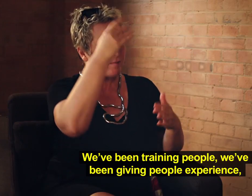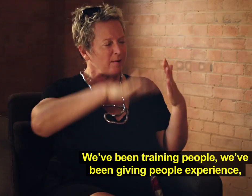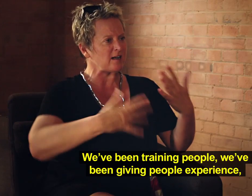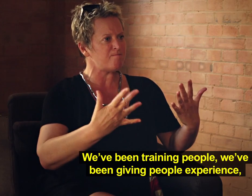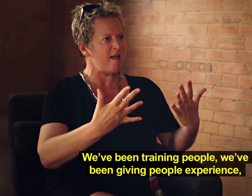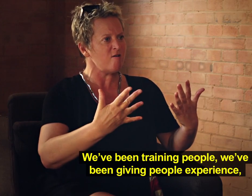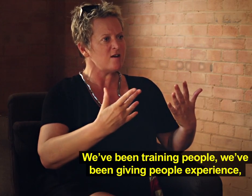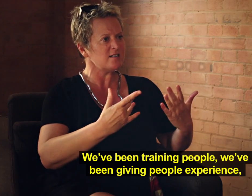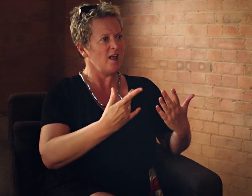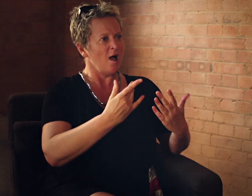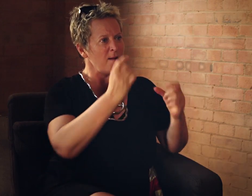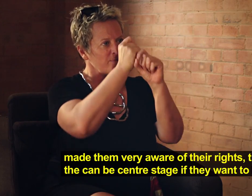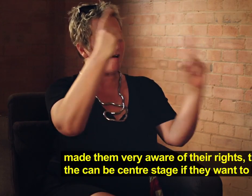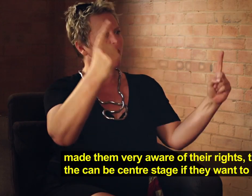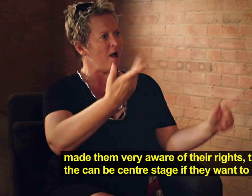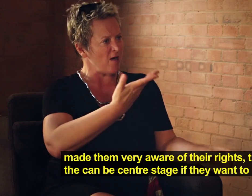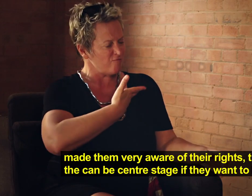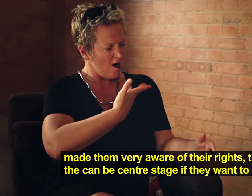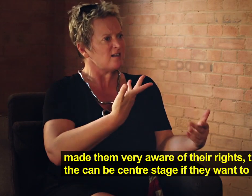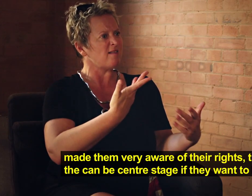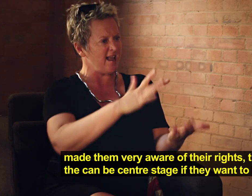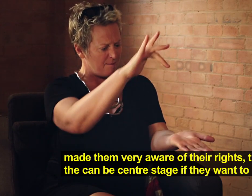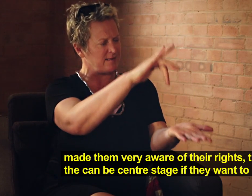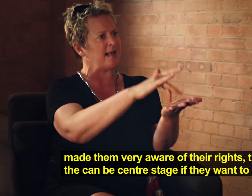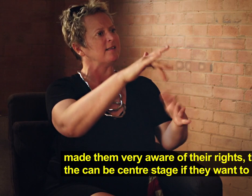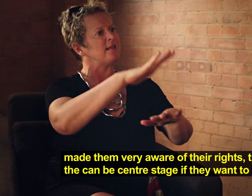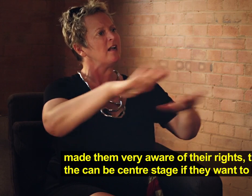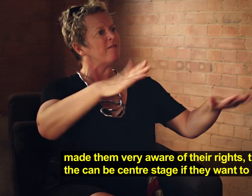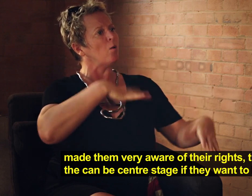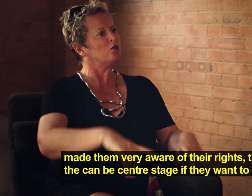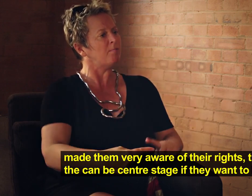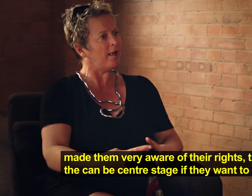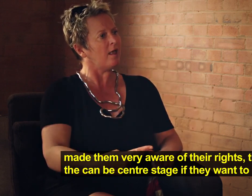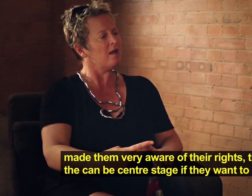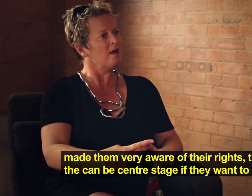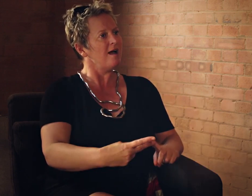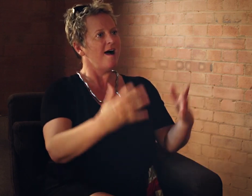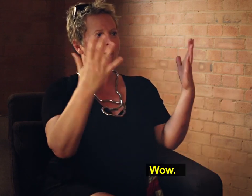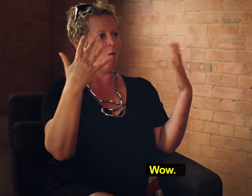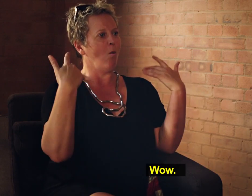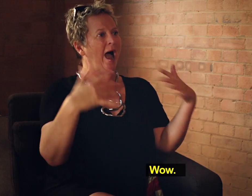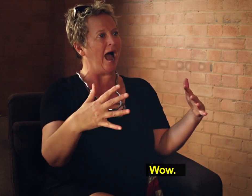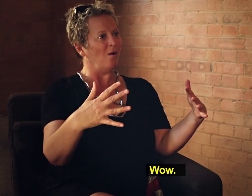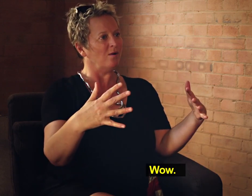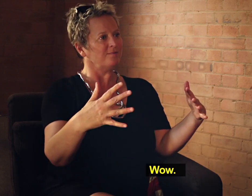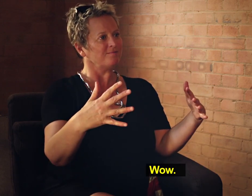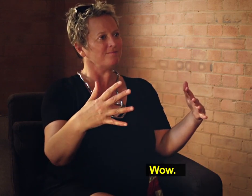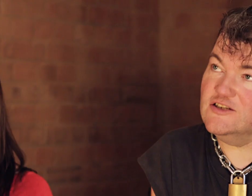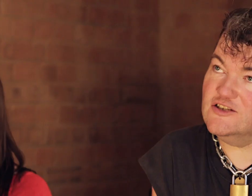people experience, made them very aware of their rights, that they can be centre stage if they want to be. Wow.